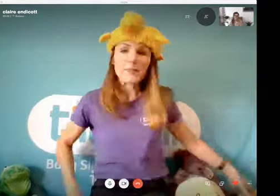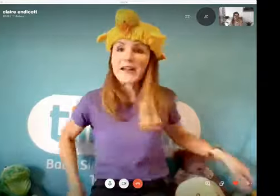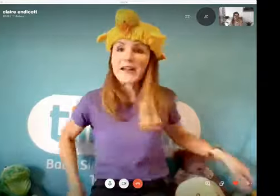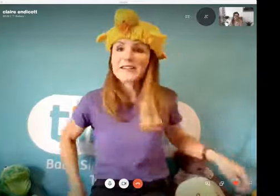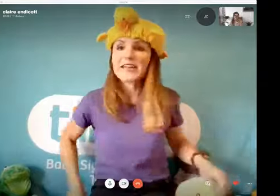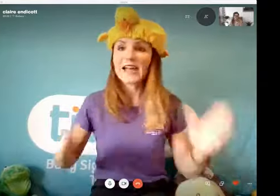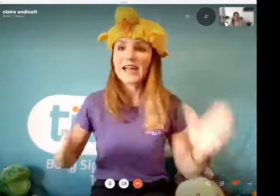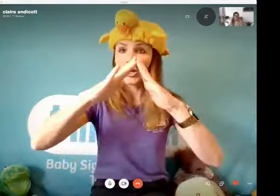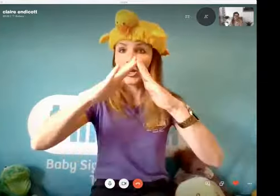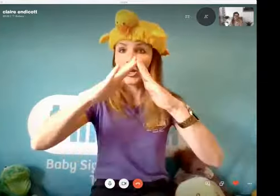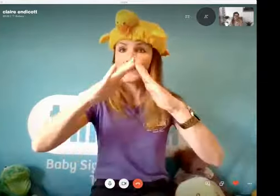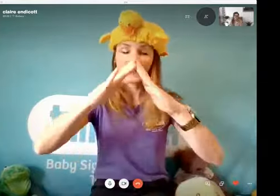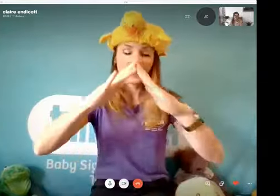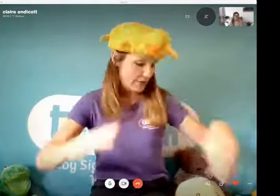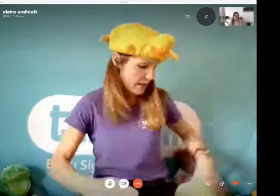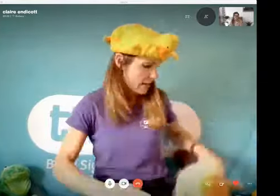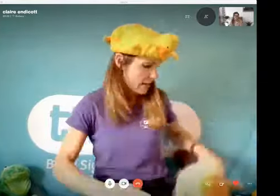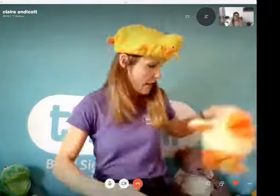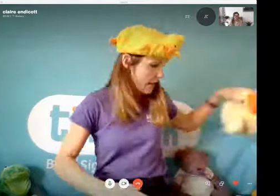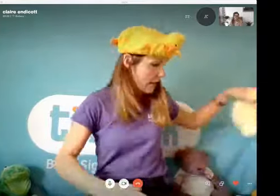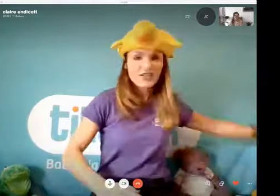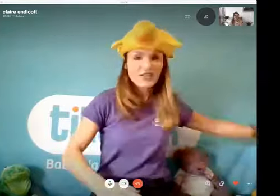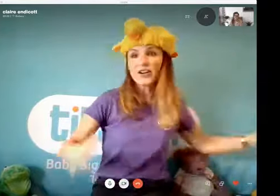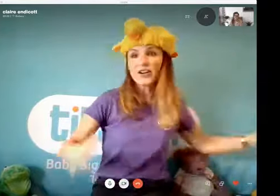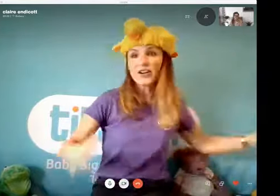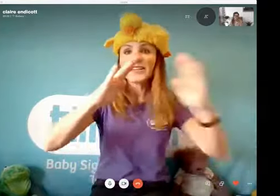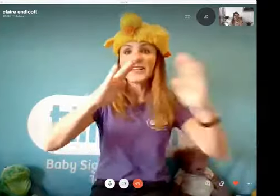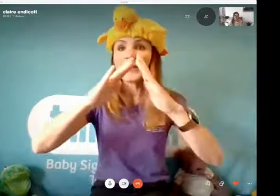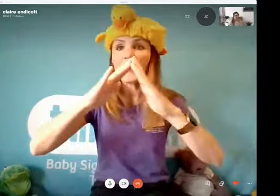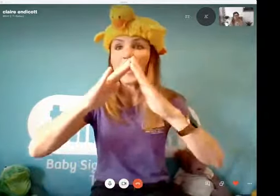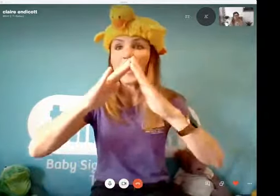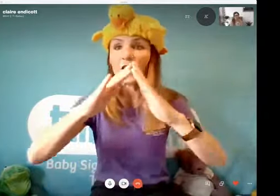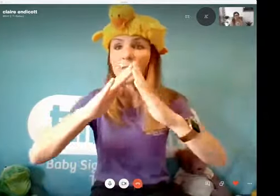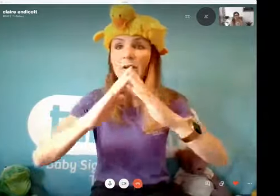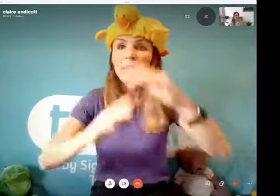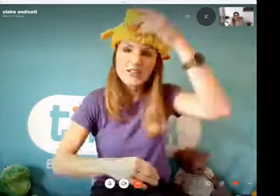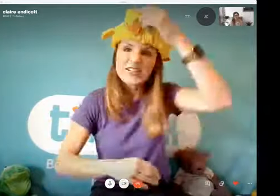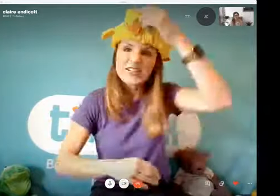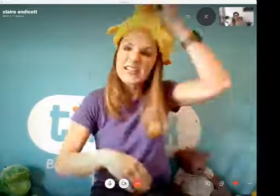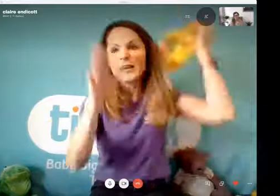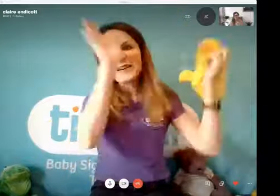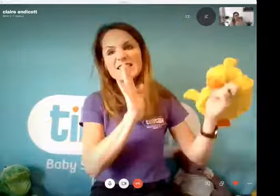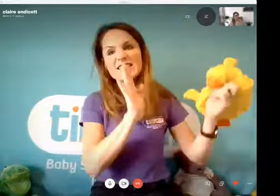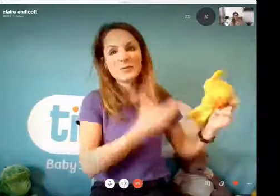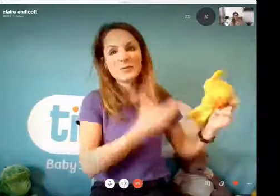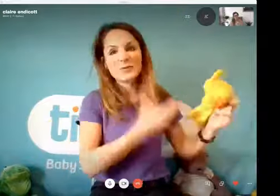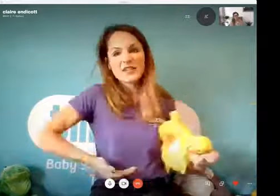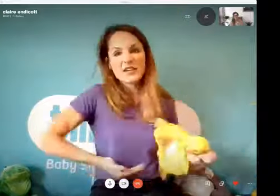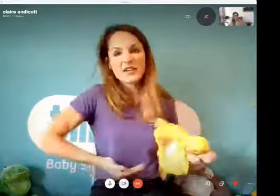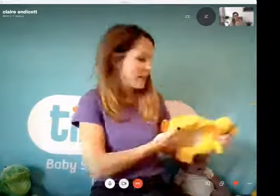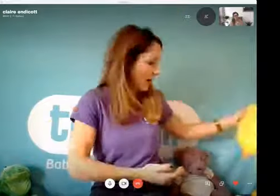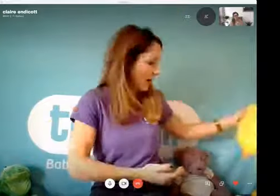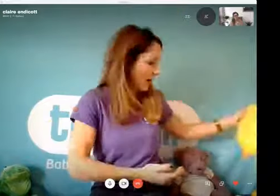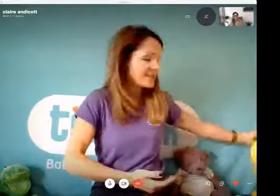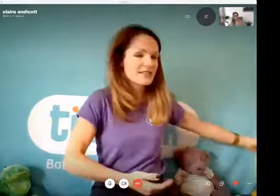at home, okay? Because you've got a lot of time at home, which is a little bit sad when you've just had a baby, but I guess sometimes